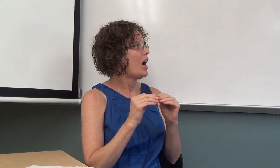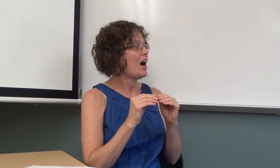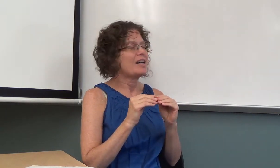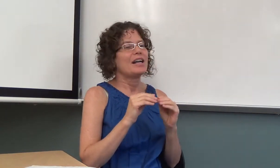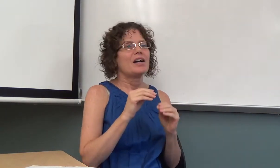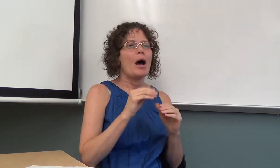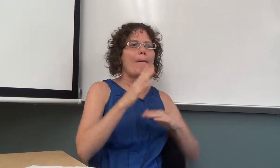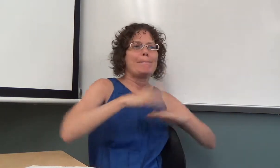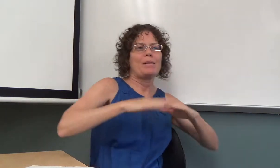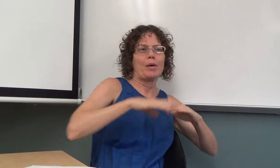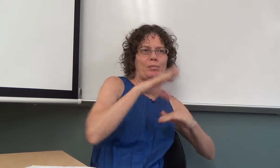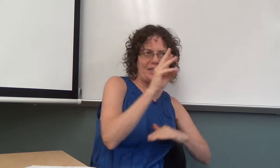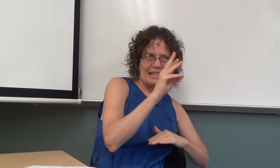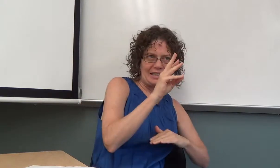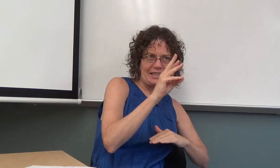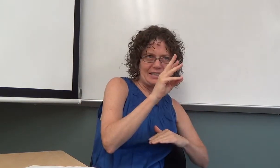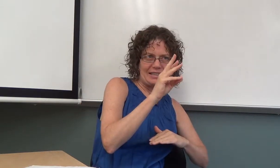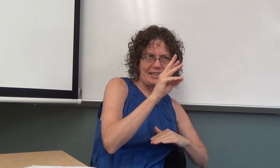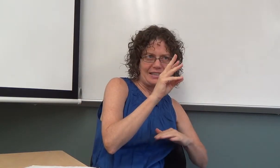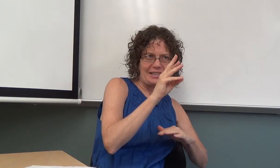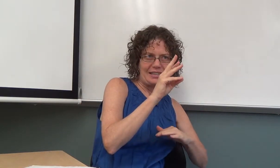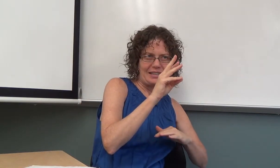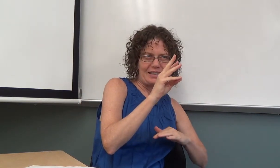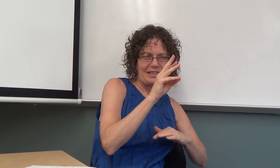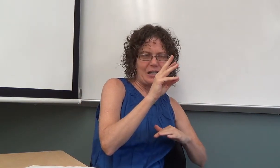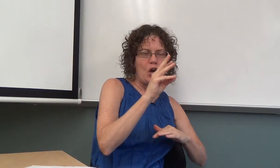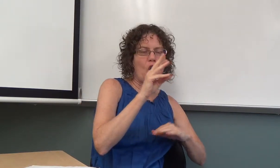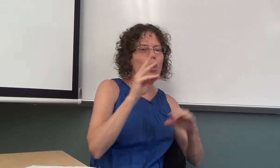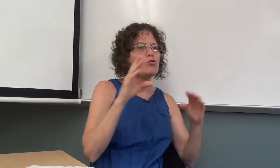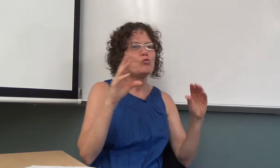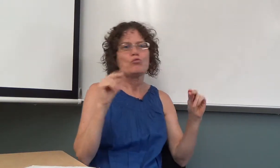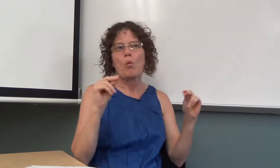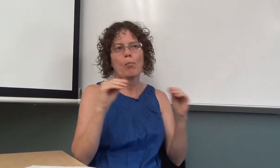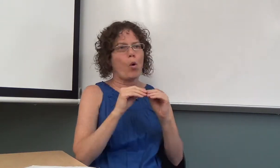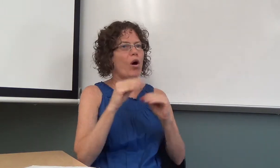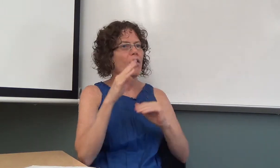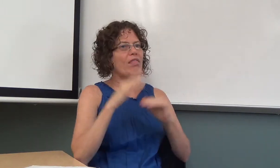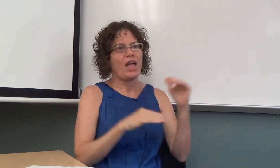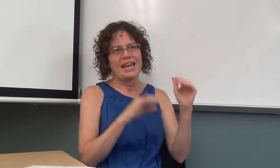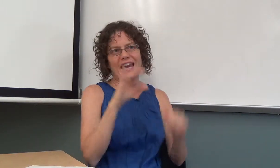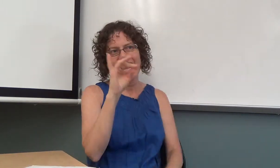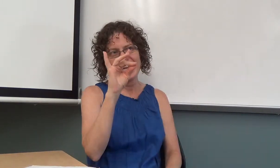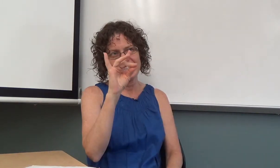sentences, no more than 8 sentences.